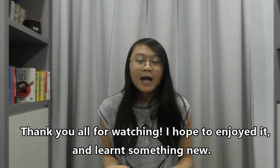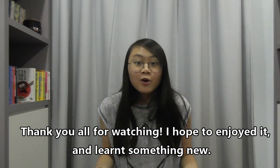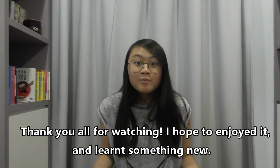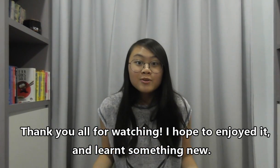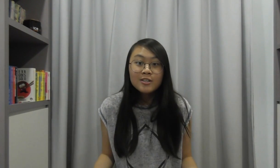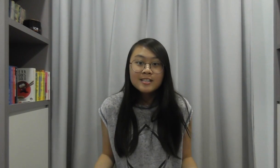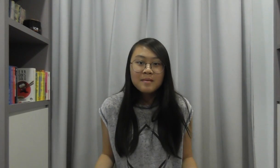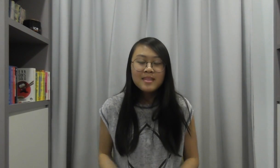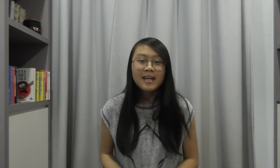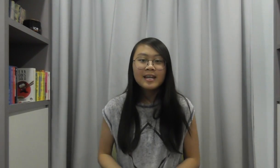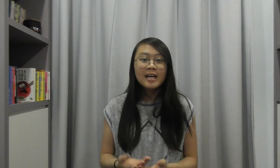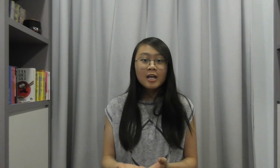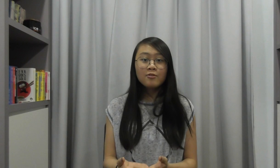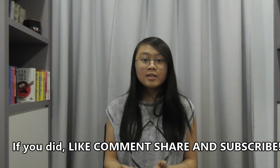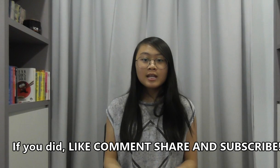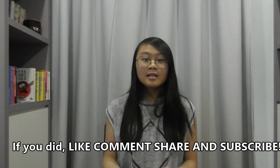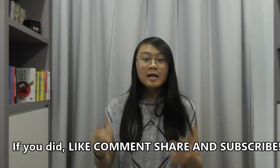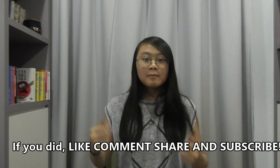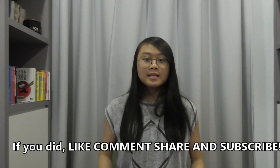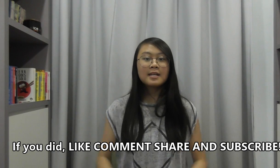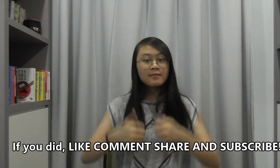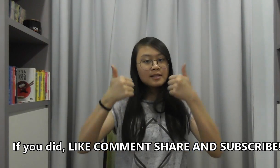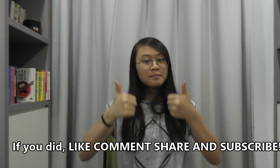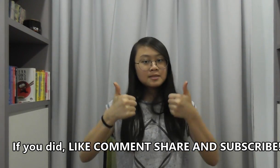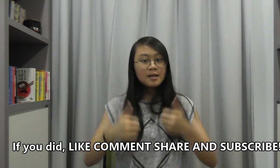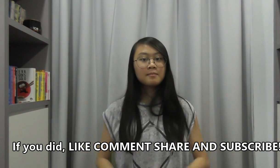I hope you learned something. If you did, please give it a thumbs up,